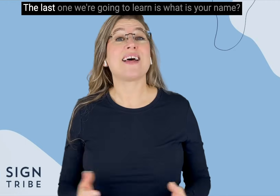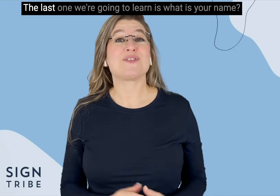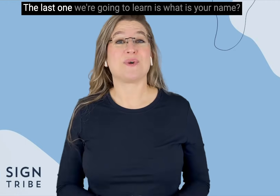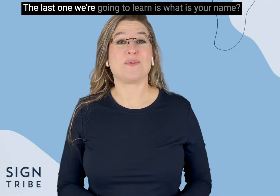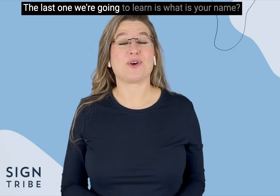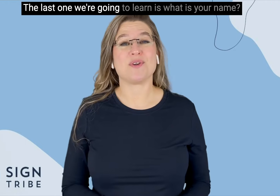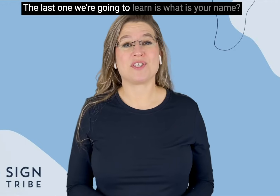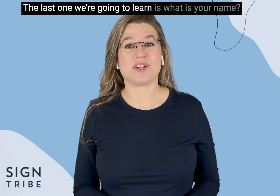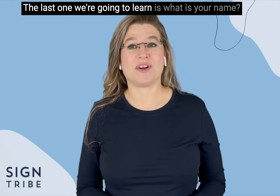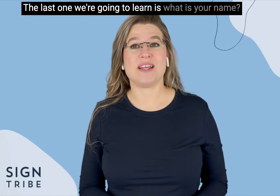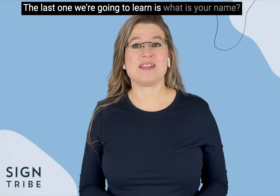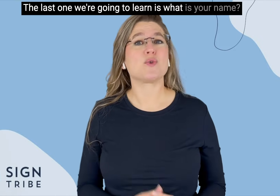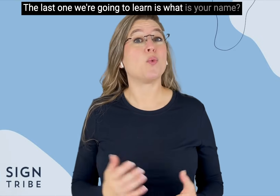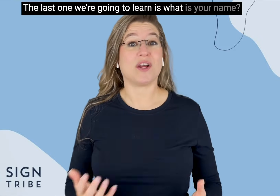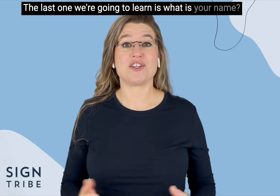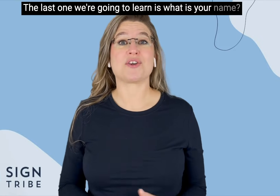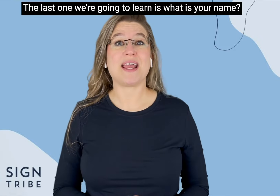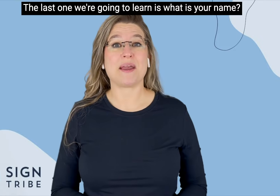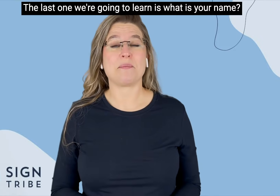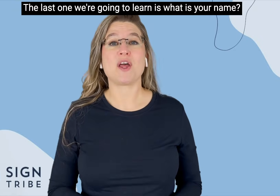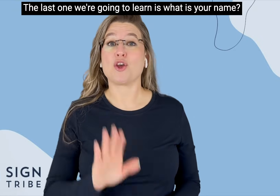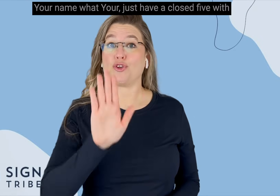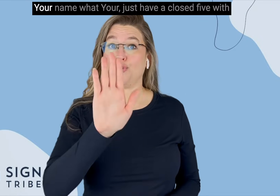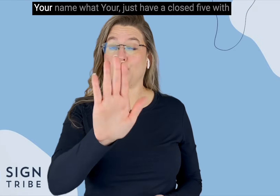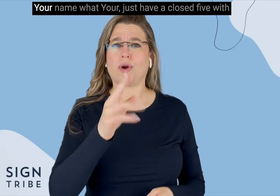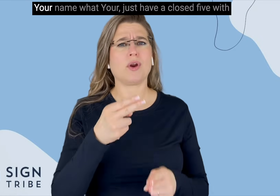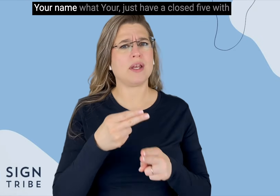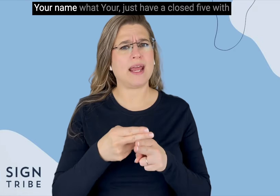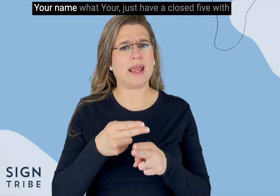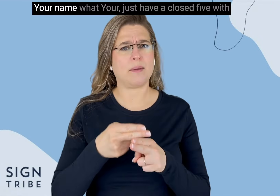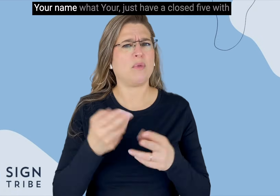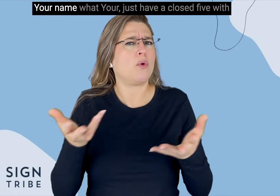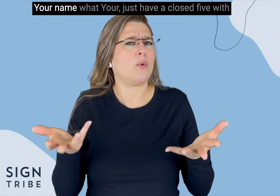last one we're going to learn is, what is your name? Your name, what?